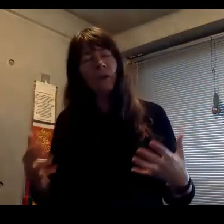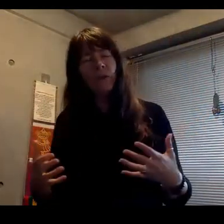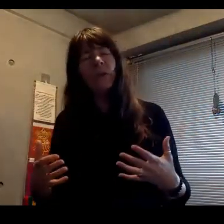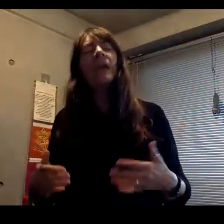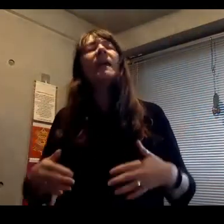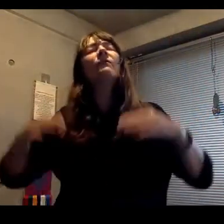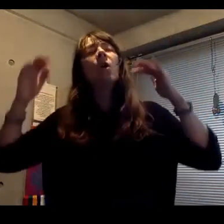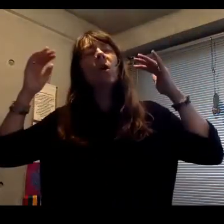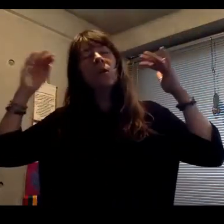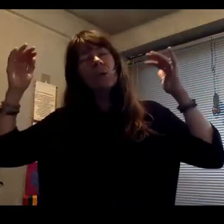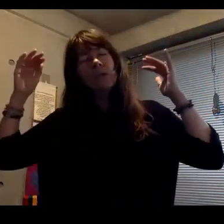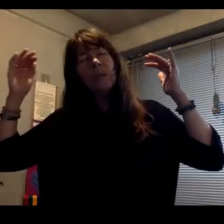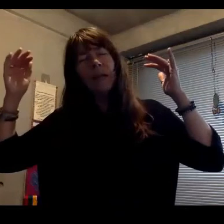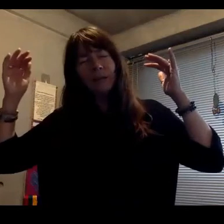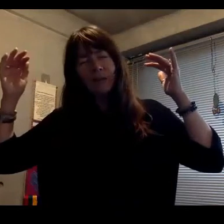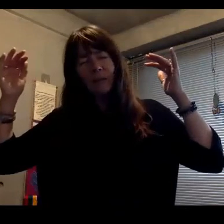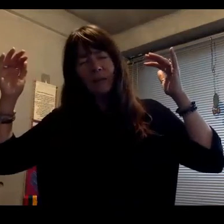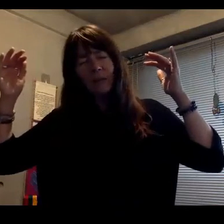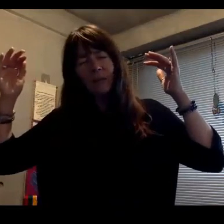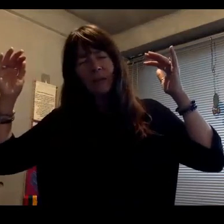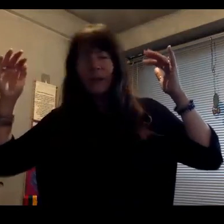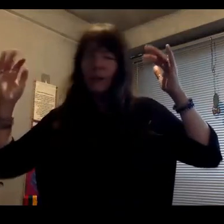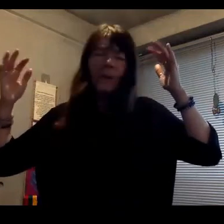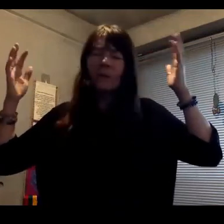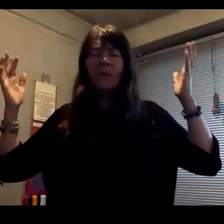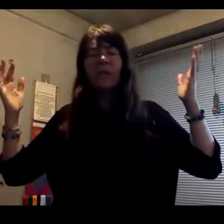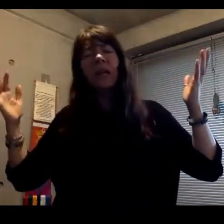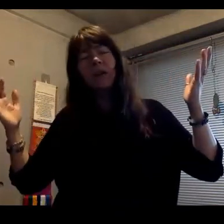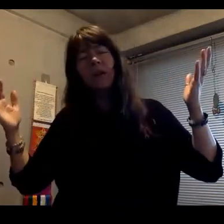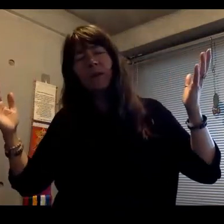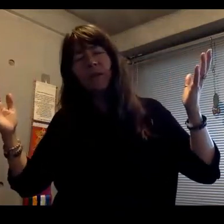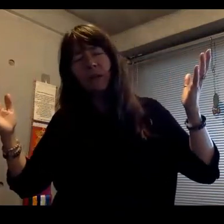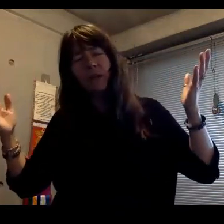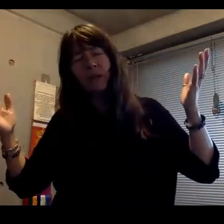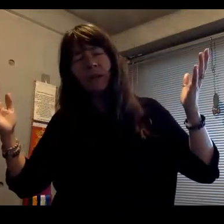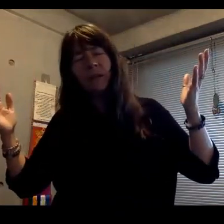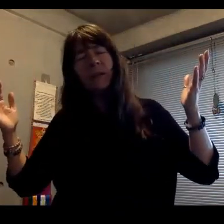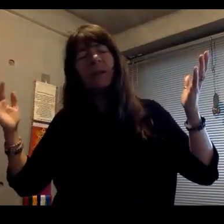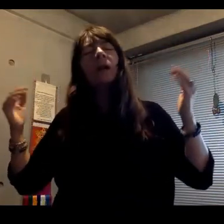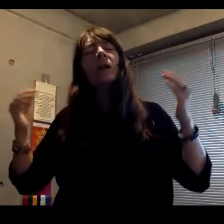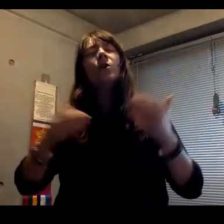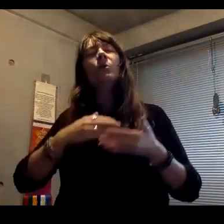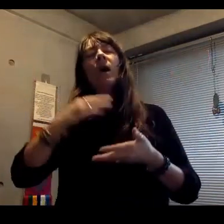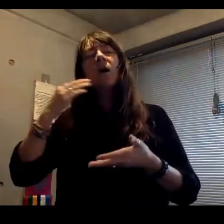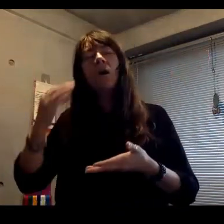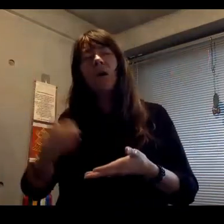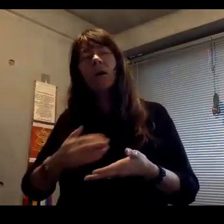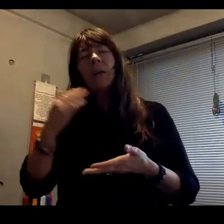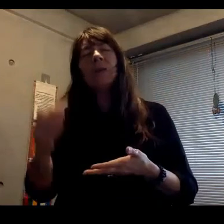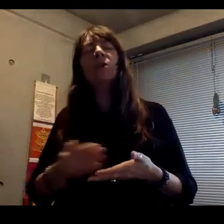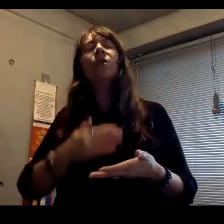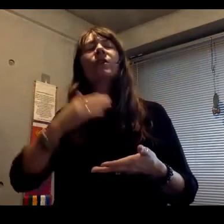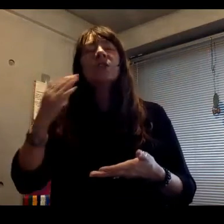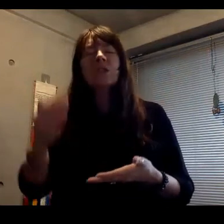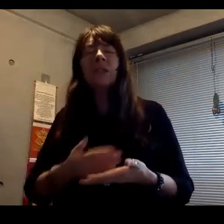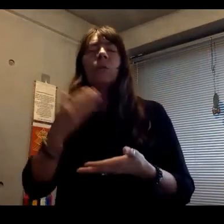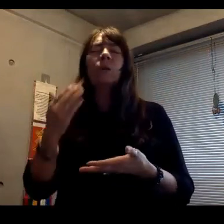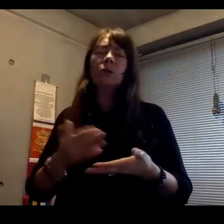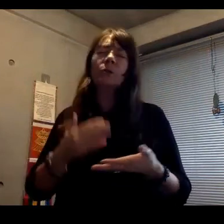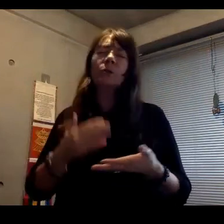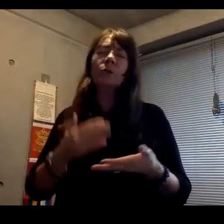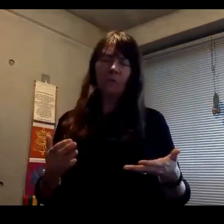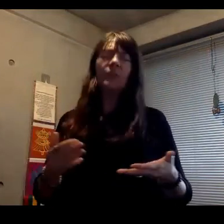the earth if you're all going to be like this. Mm-hmm. Then you might as well stay in non-physical. You are all coming to earth to